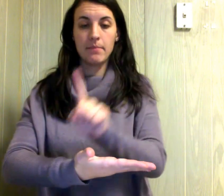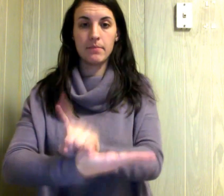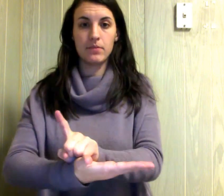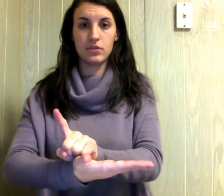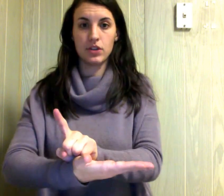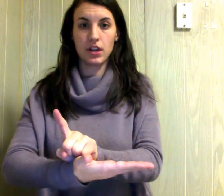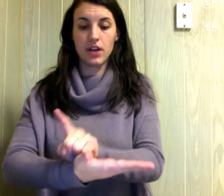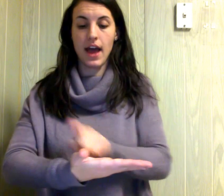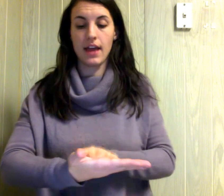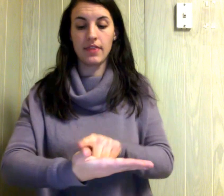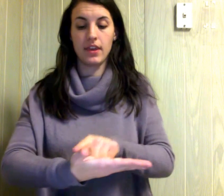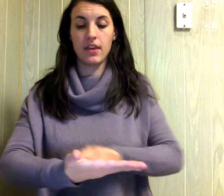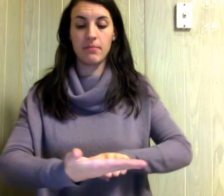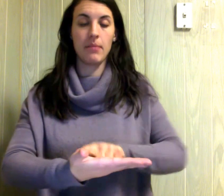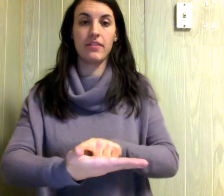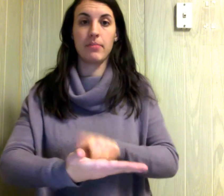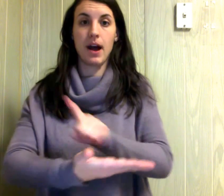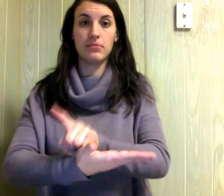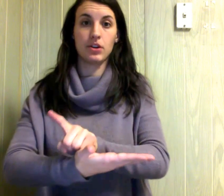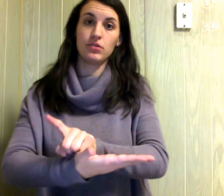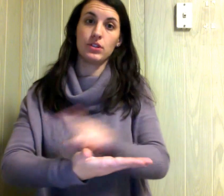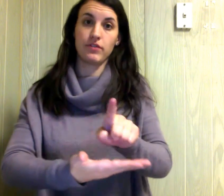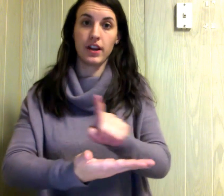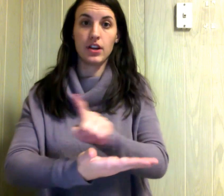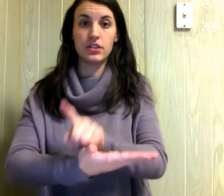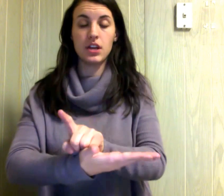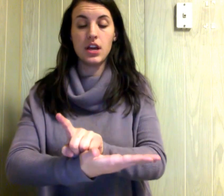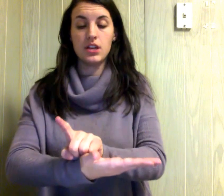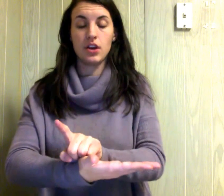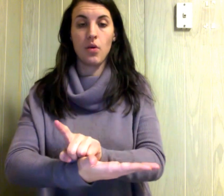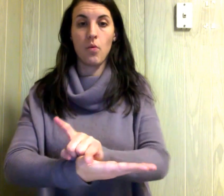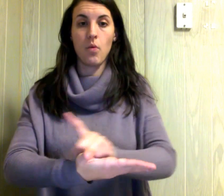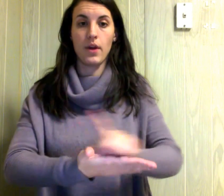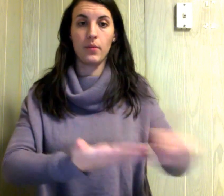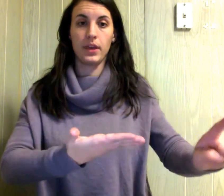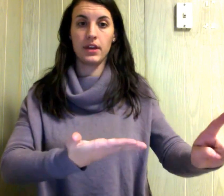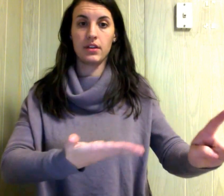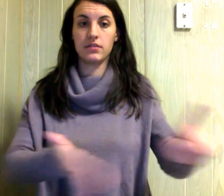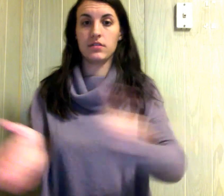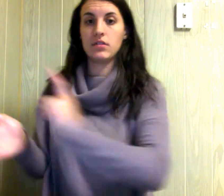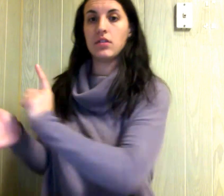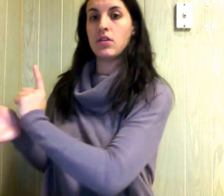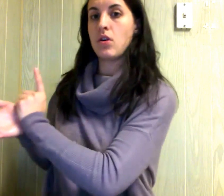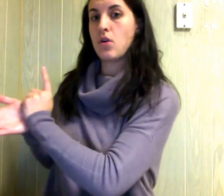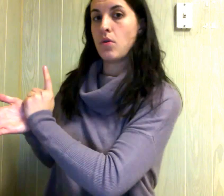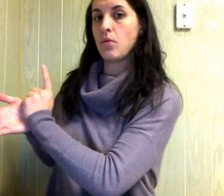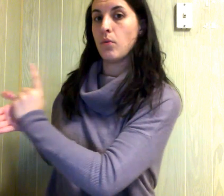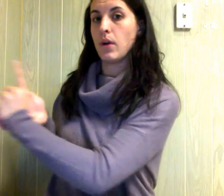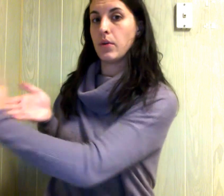You start at the bottom of your palm to go towards your fingers. So 1 week. 1